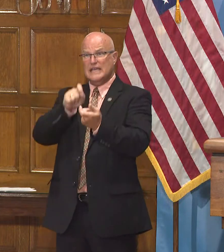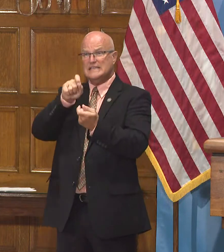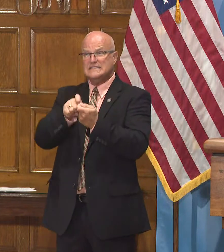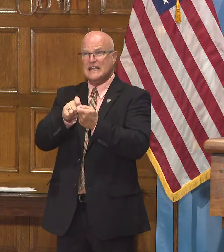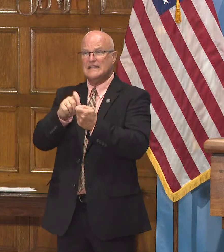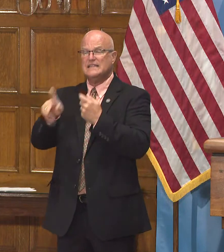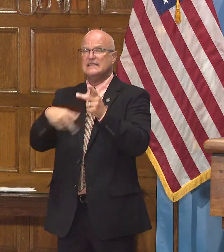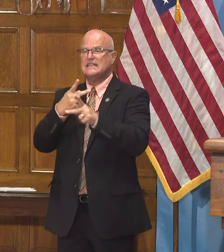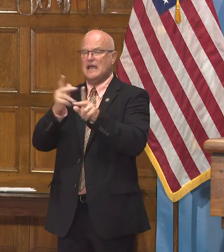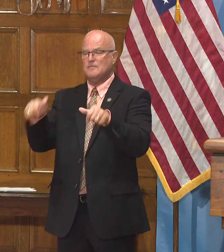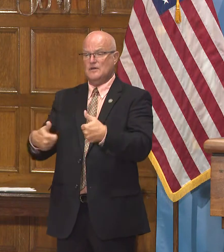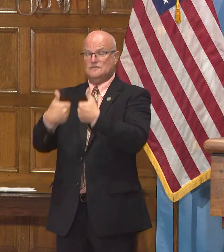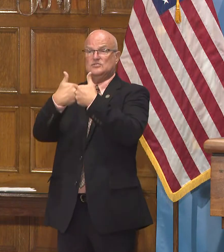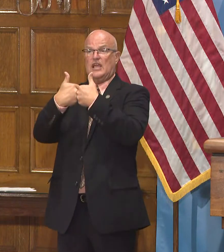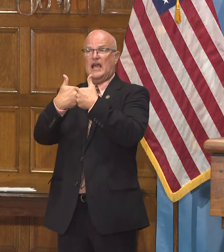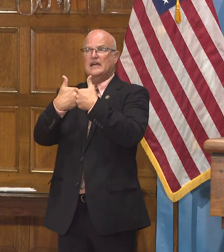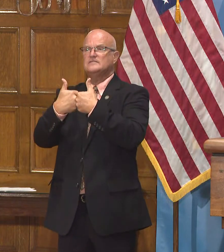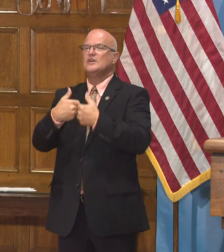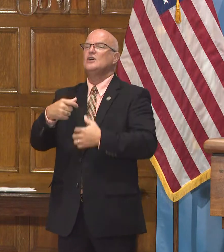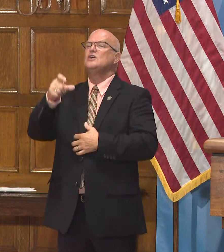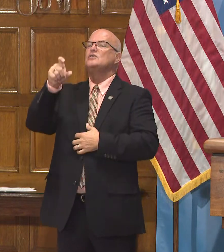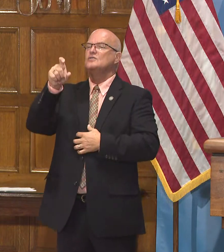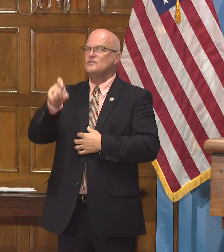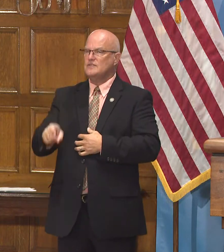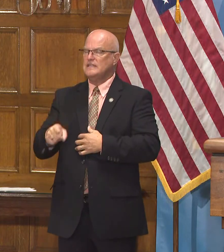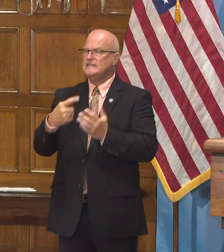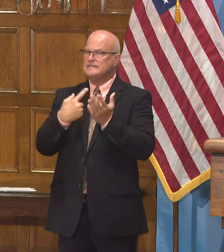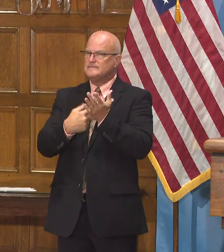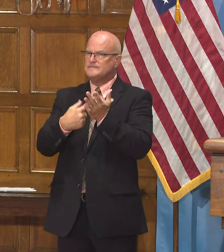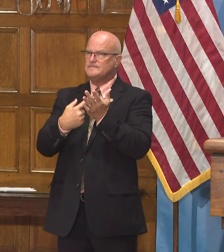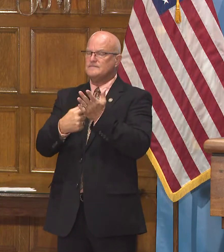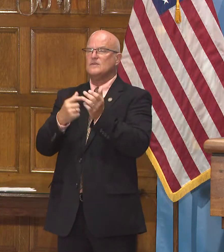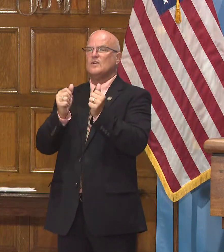the kind of challenge, you would need to see the